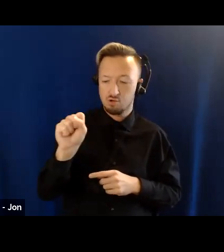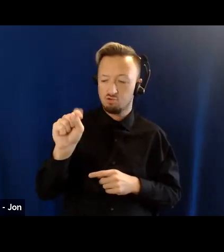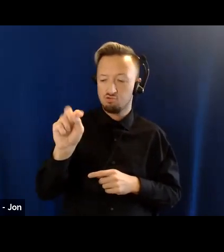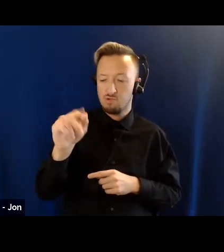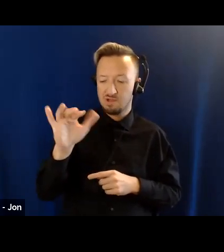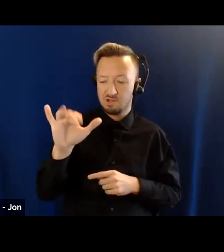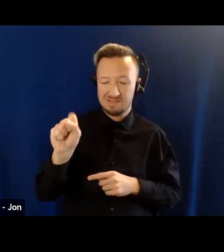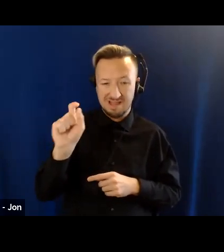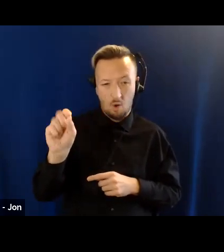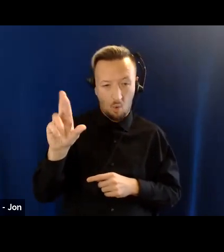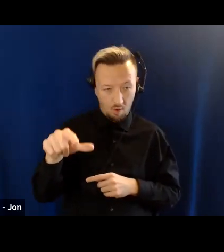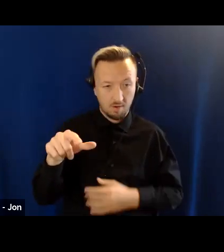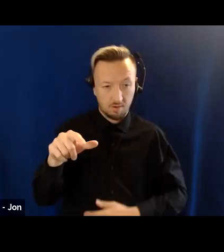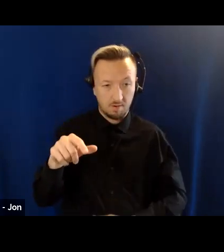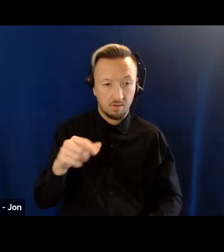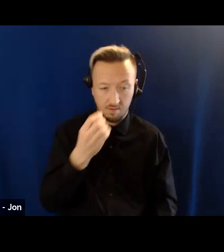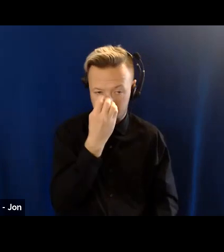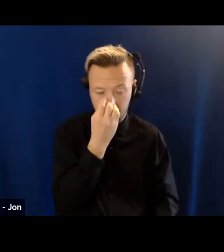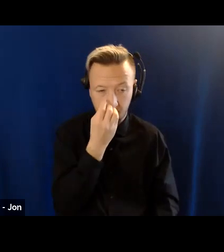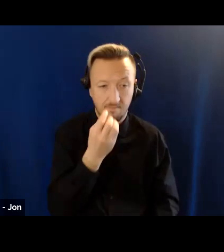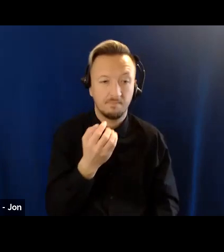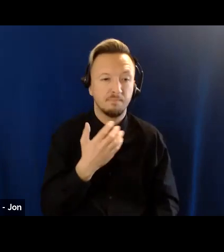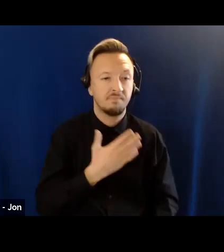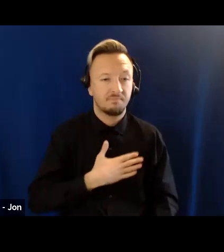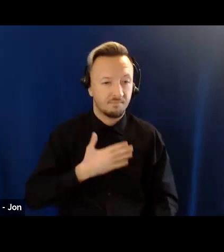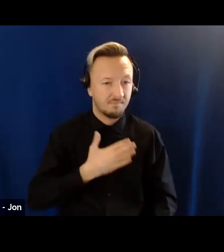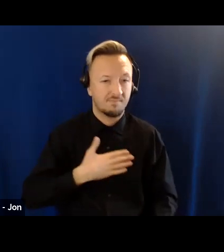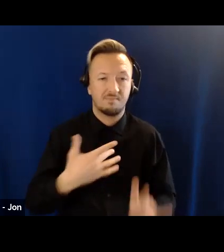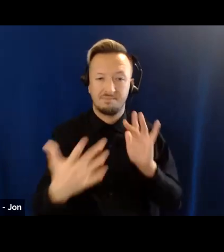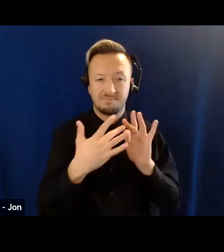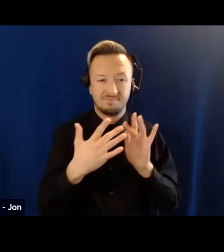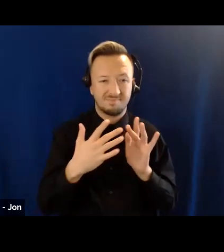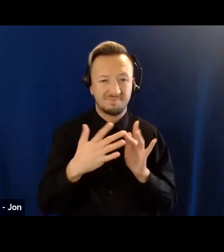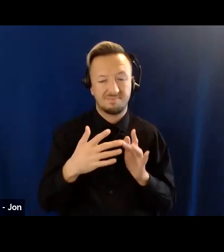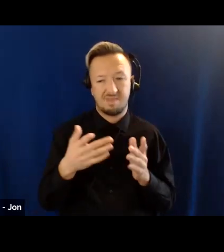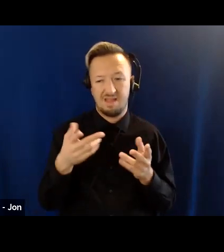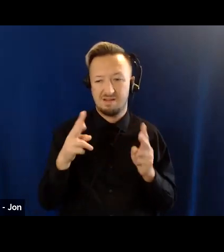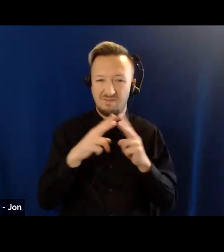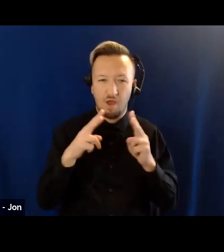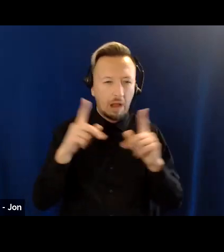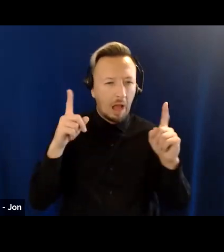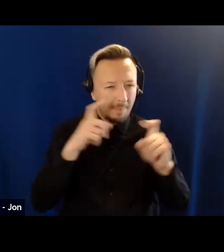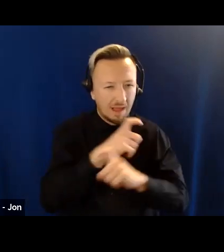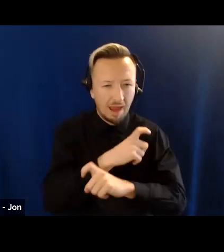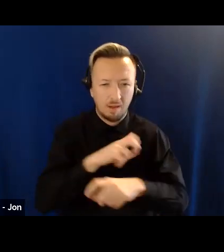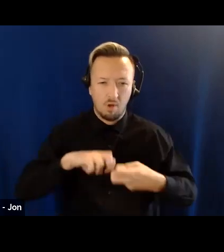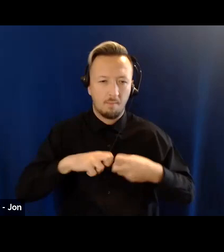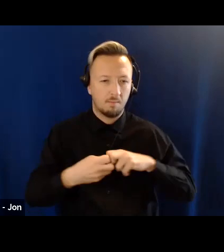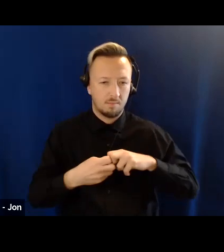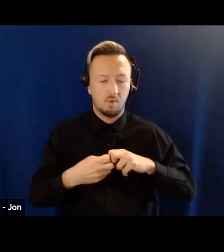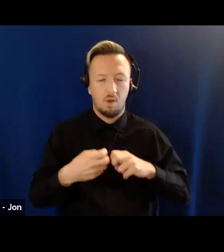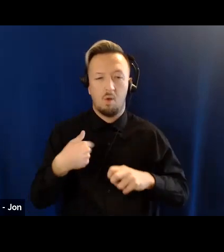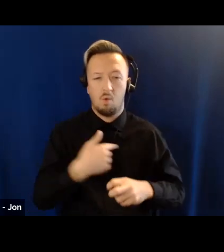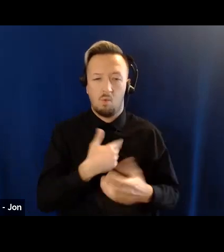directors@disasterstrategies.org. We also, and we want to make sure that because these are very intricate issues that we want to help